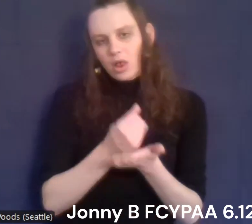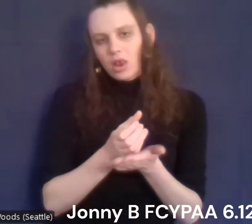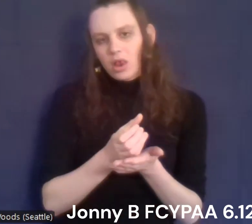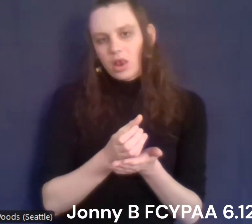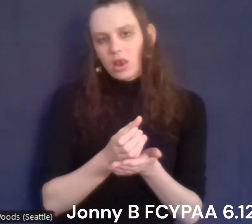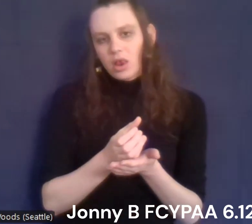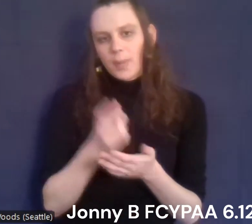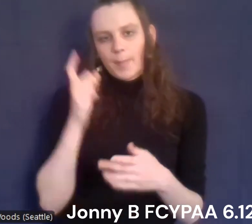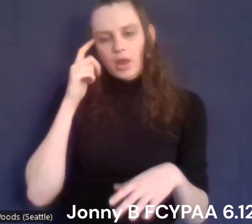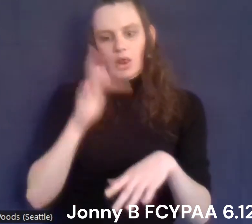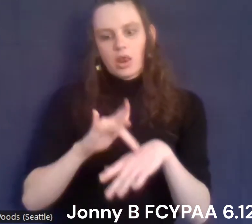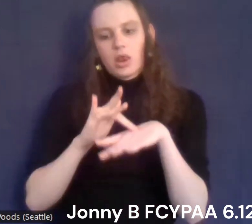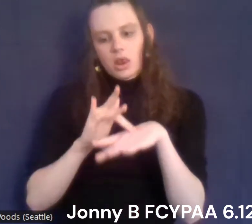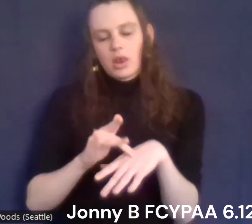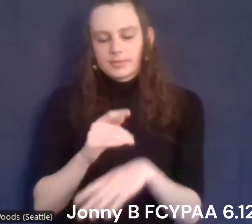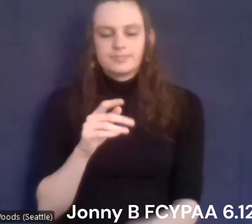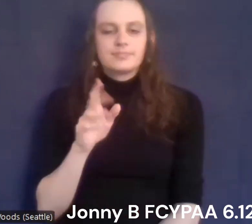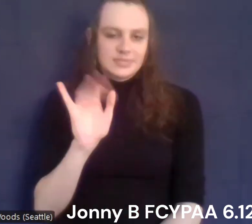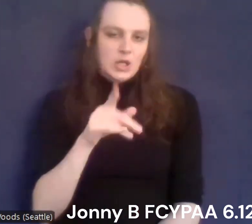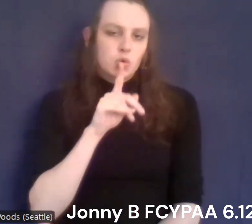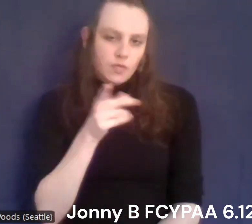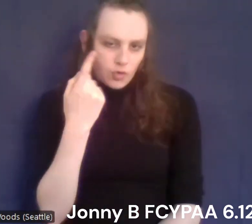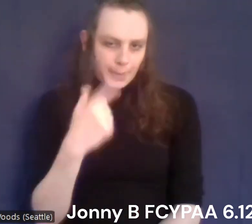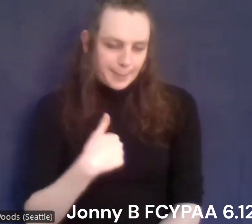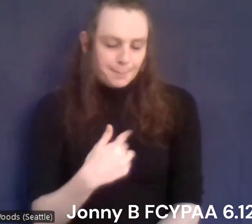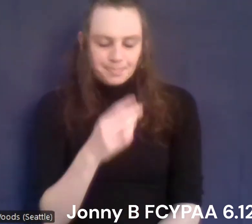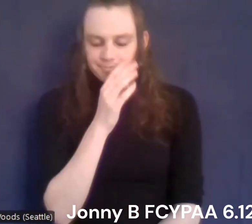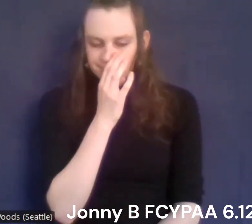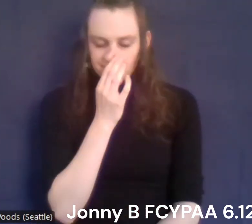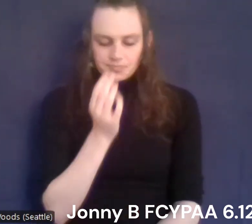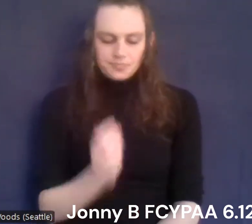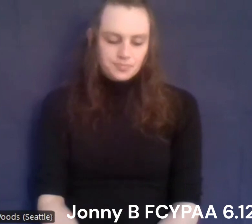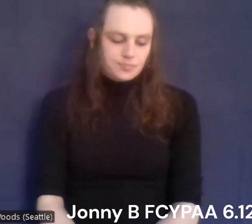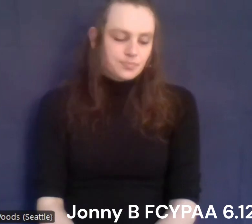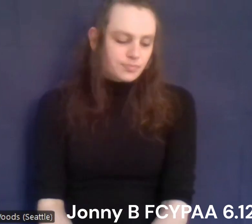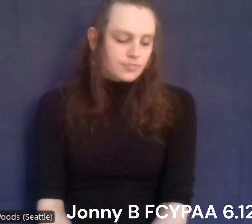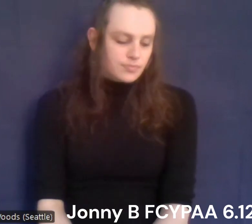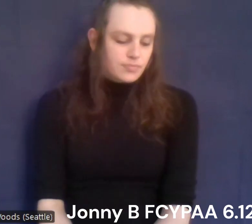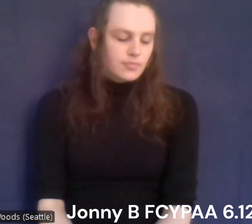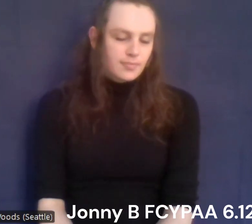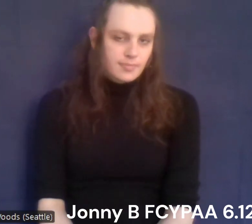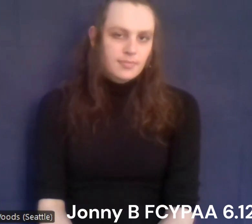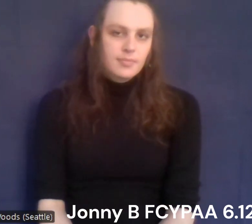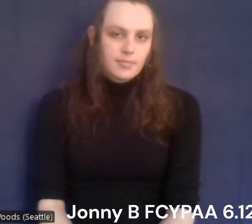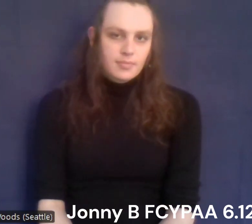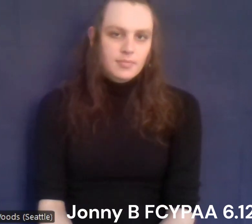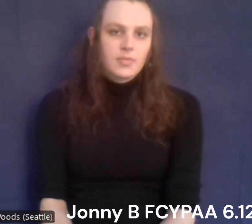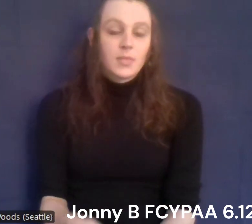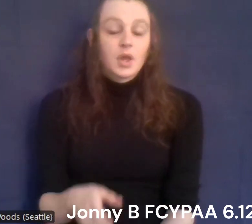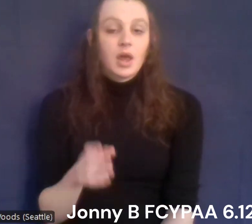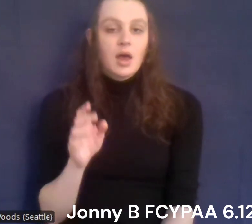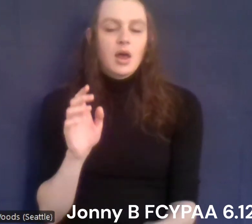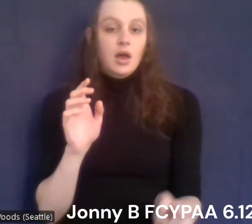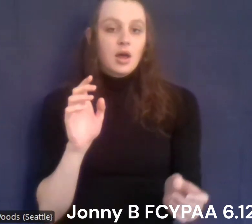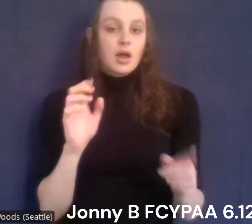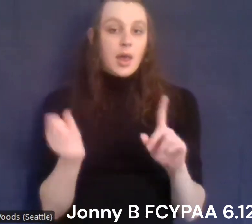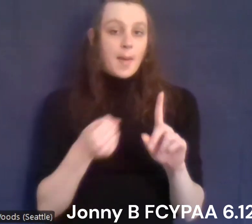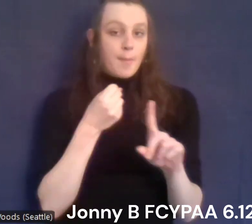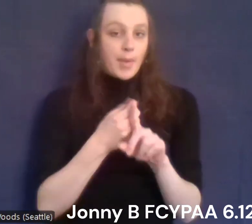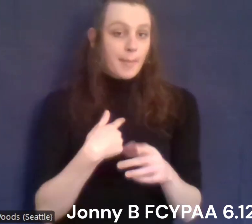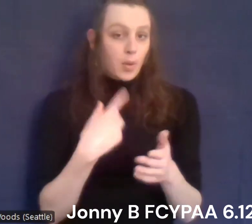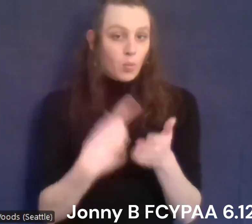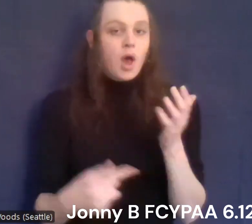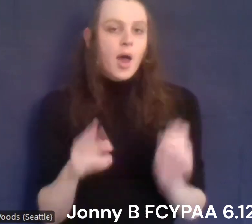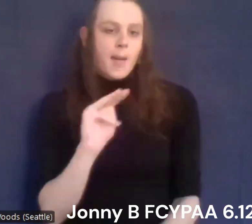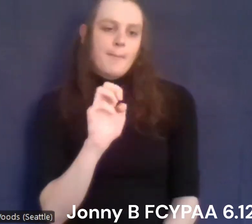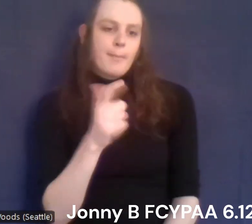And what kind of switched up there was when, like what Meg said, Meg and her husband came in and they shared